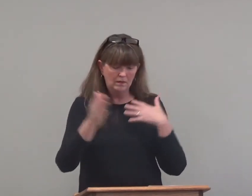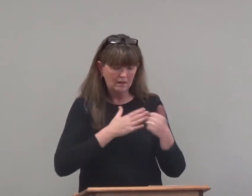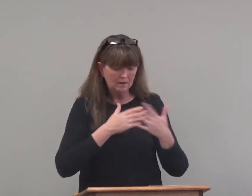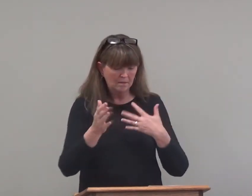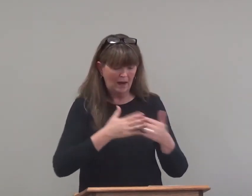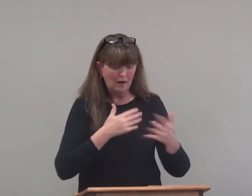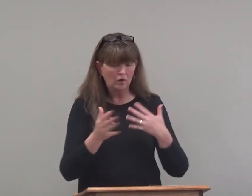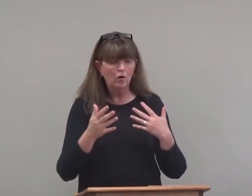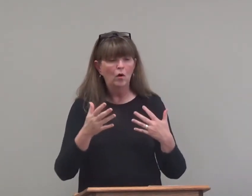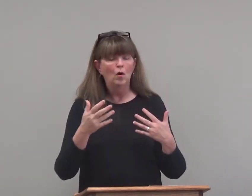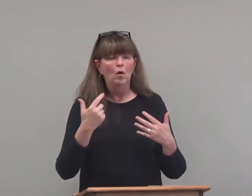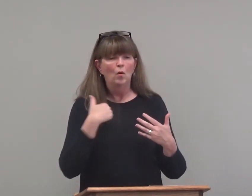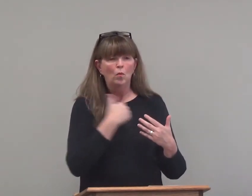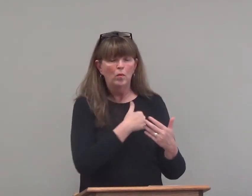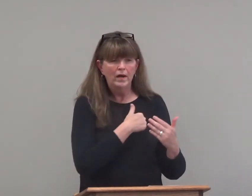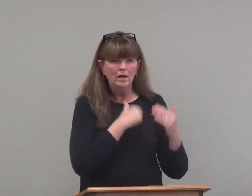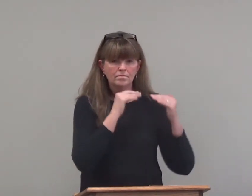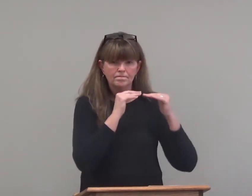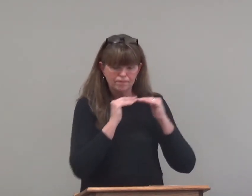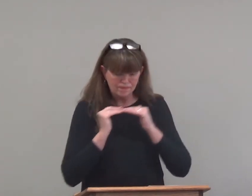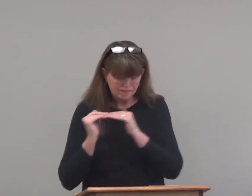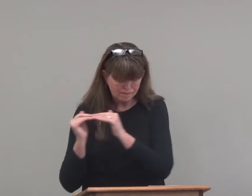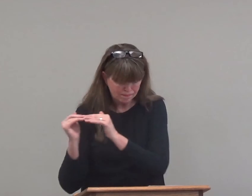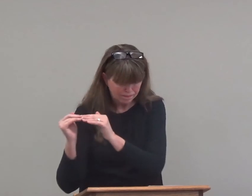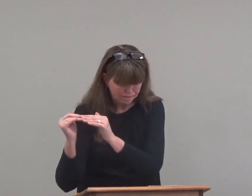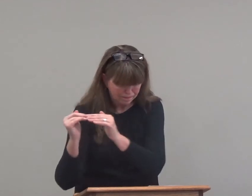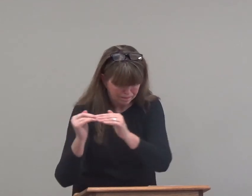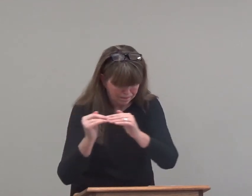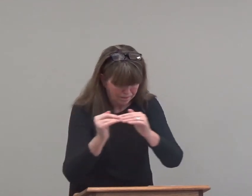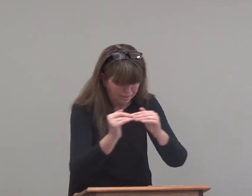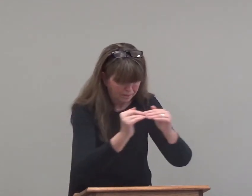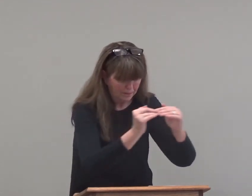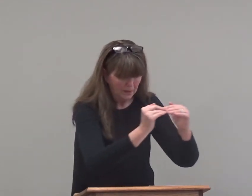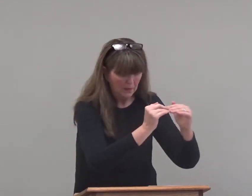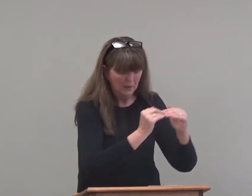or our educational level, we all become equal.